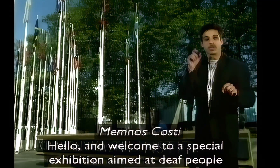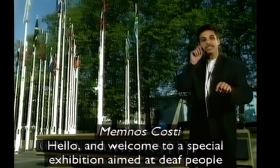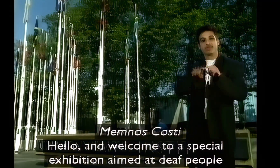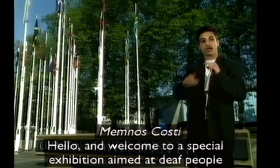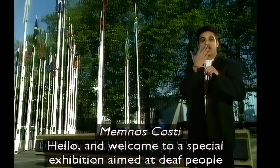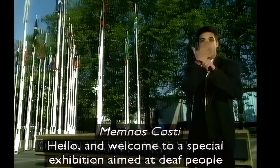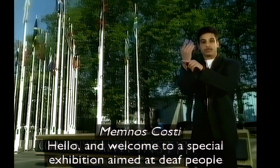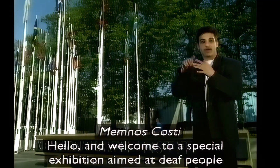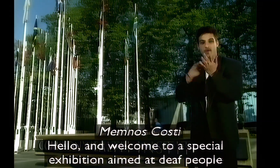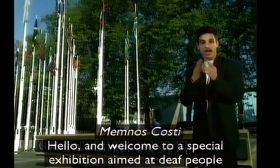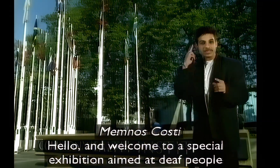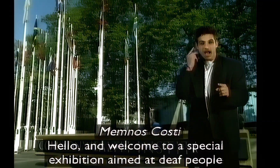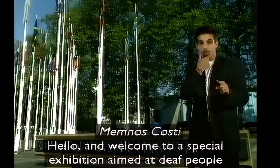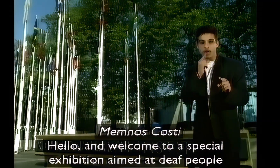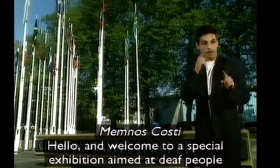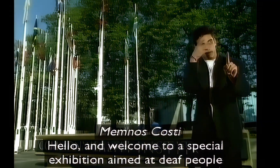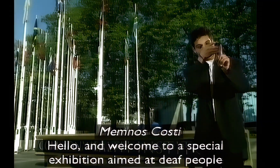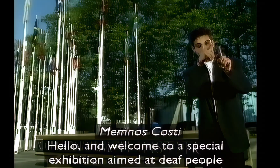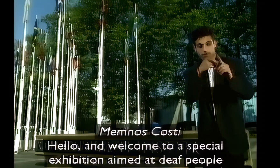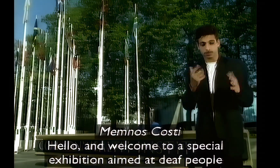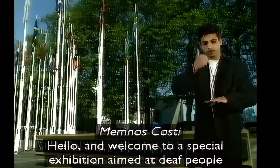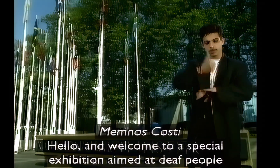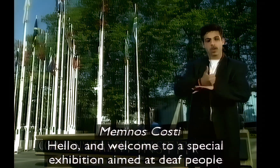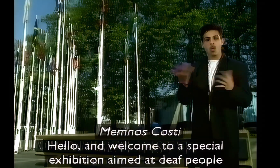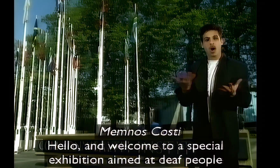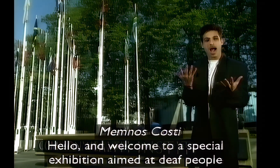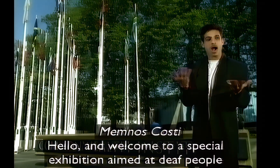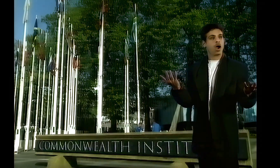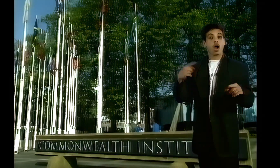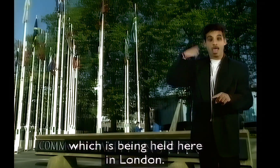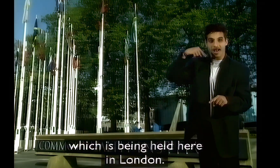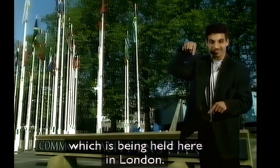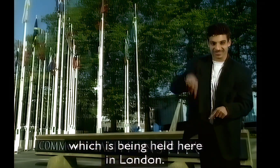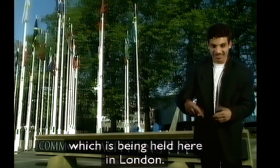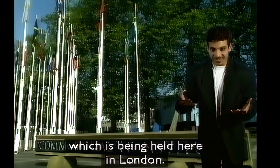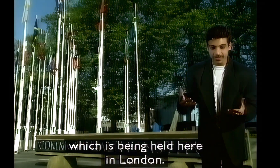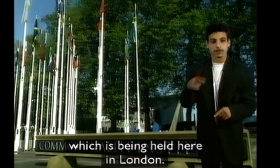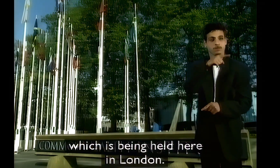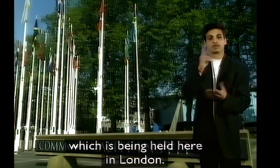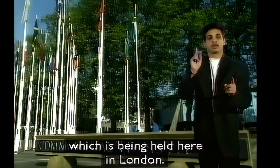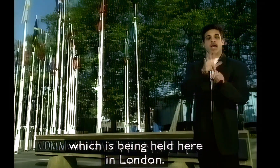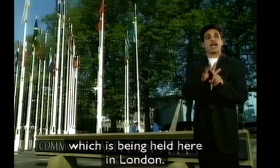Hello and welcome to a special exhibition aimed at deaf people, which is being held here in London.